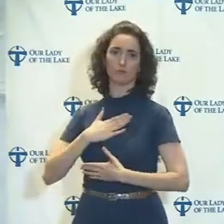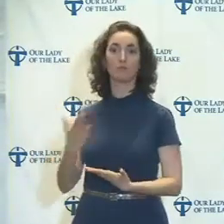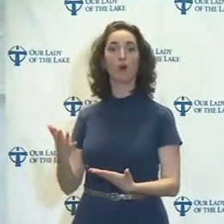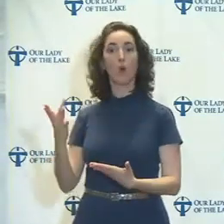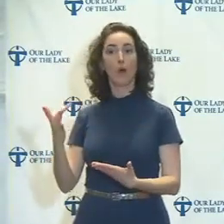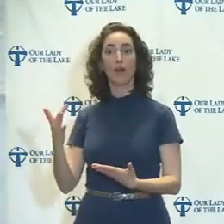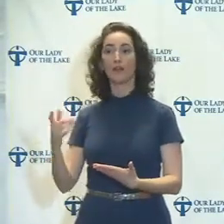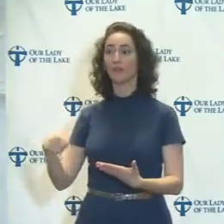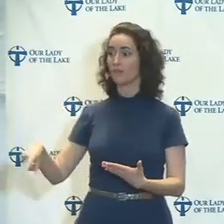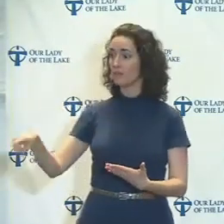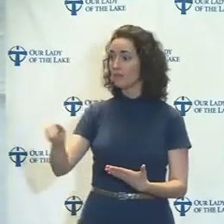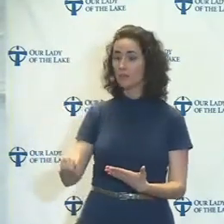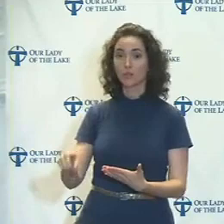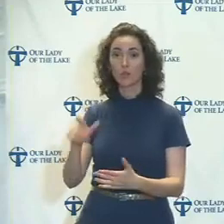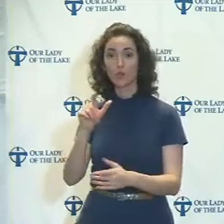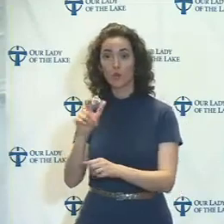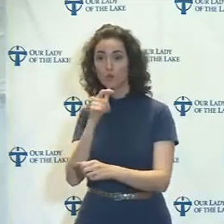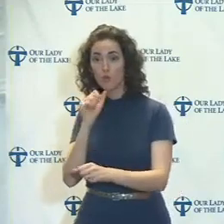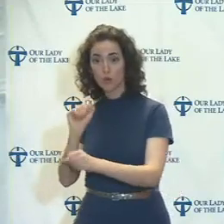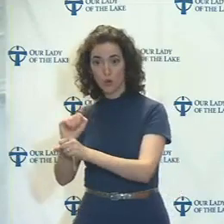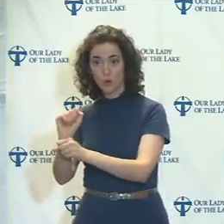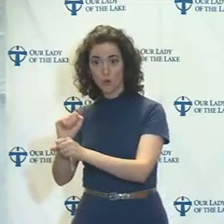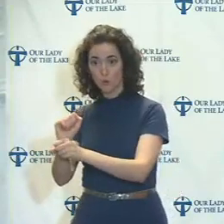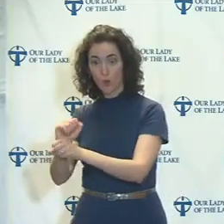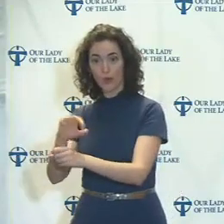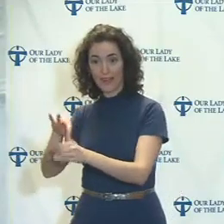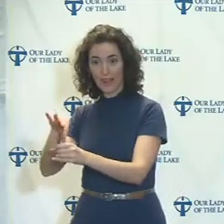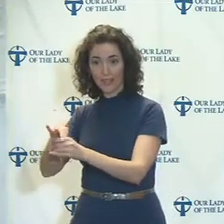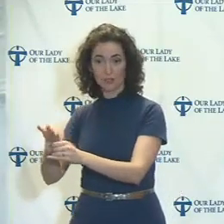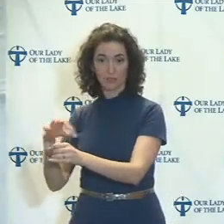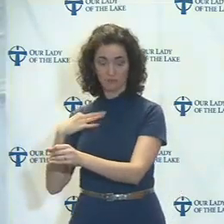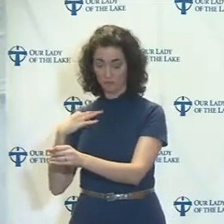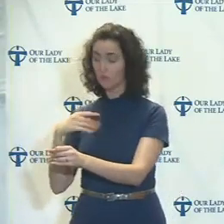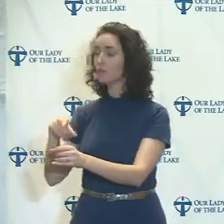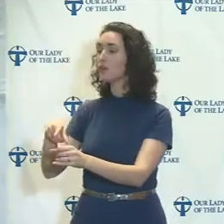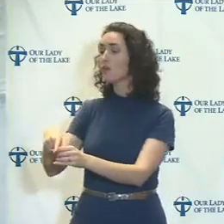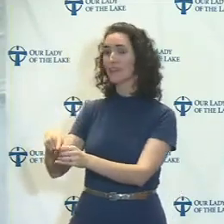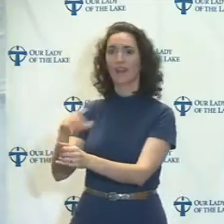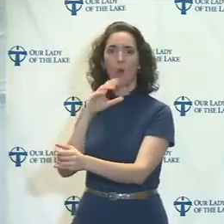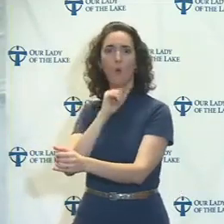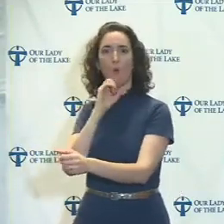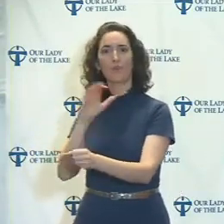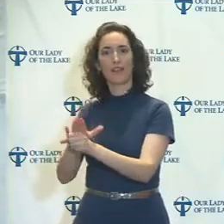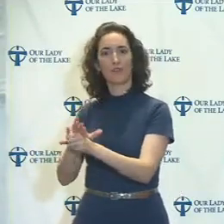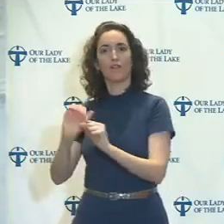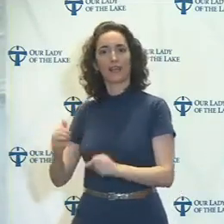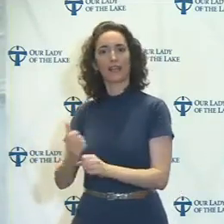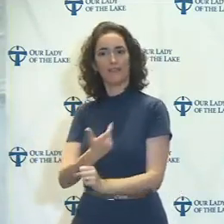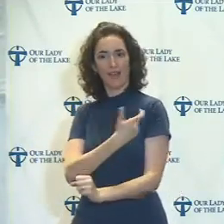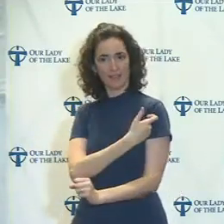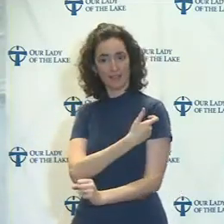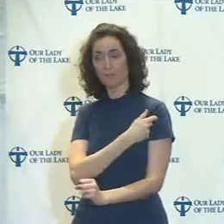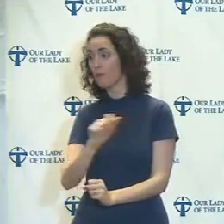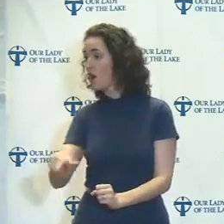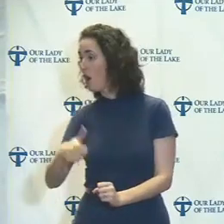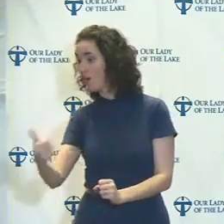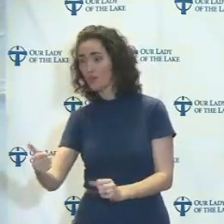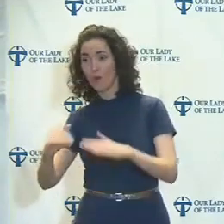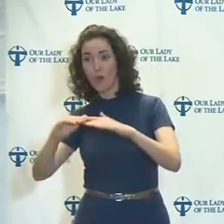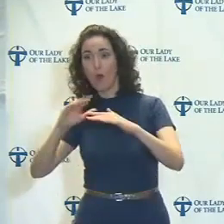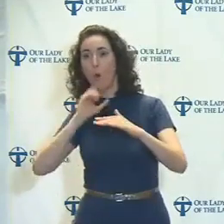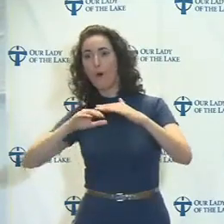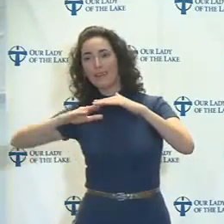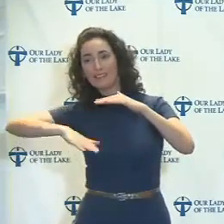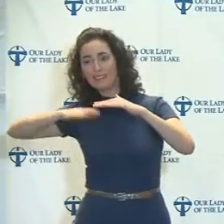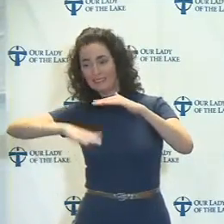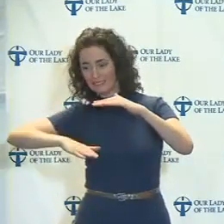their age, many election workers are already eligible for the COVID-19 vaccine, but those who have not yet crossed that age